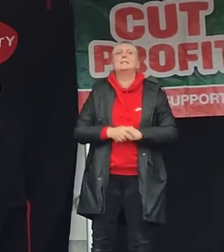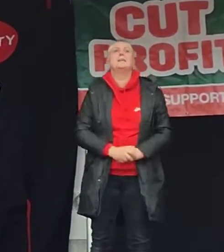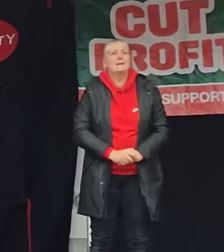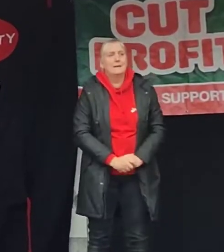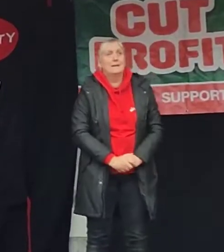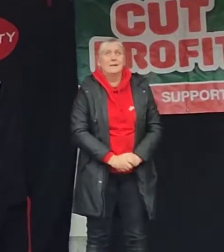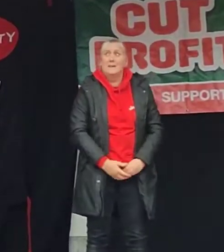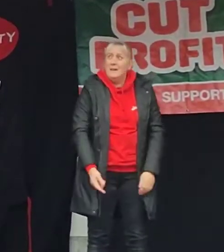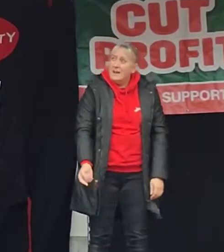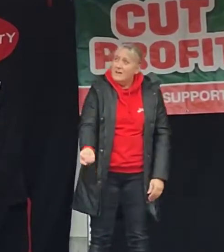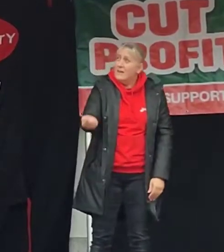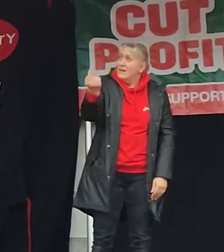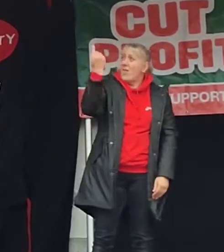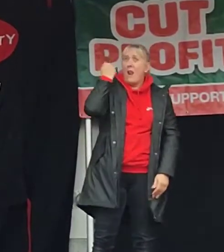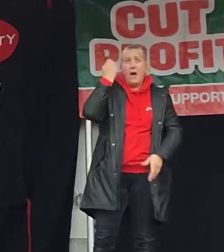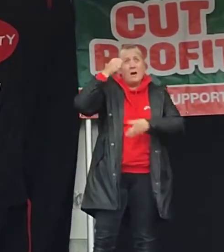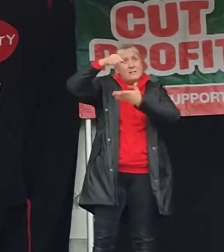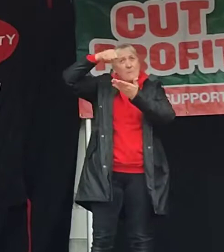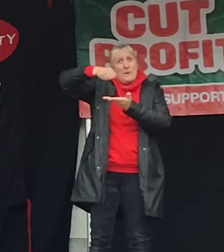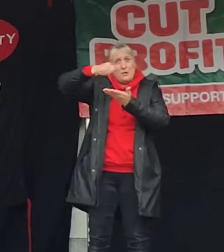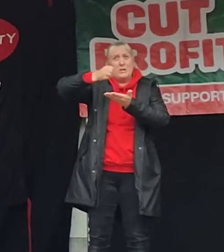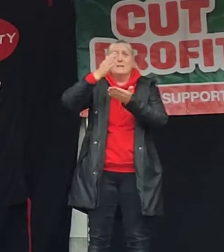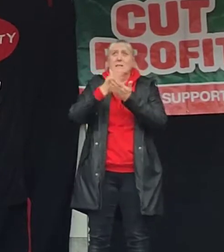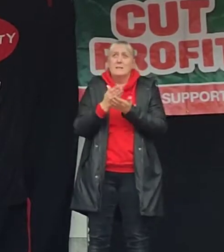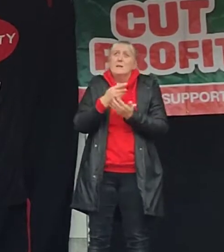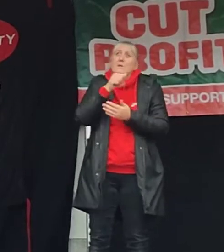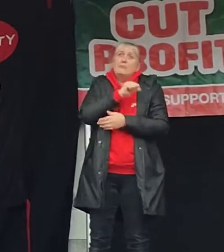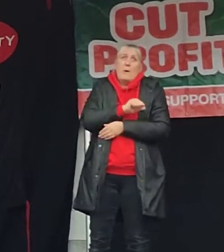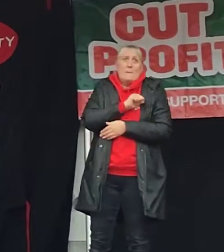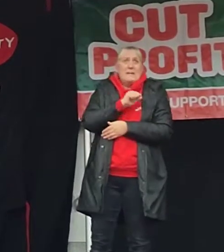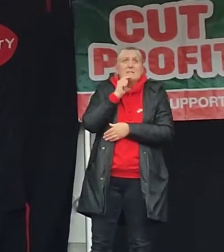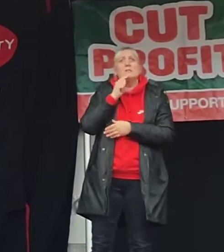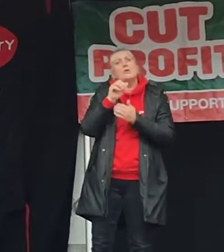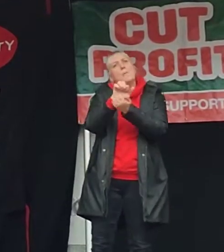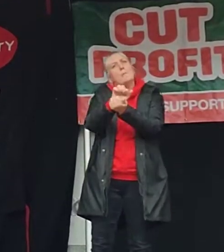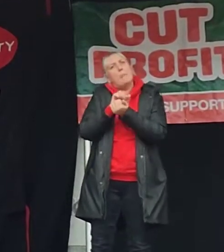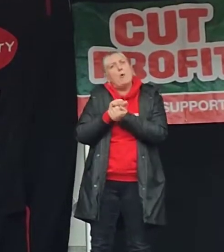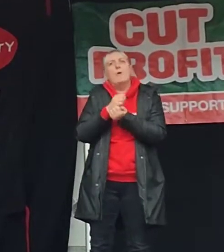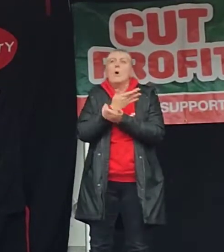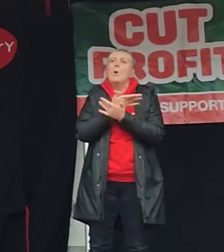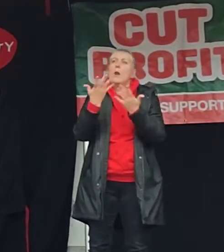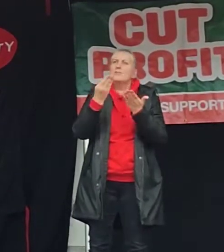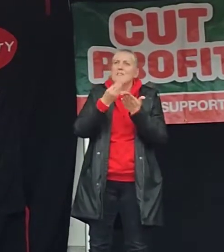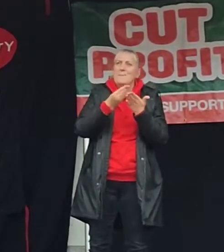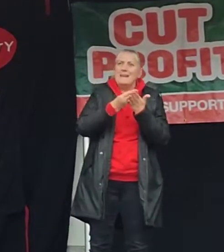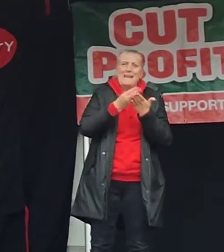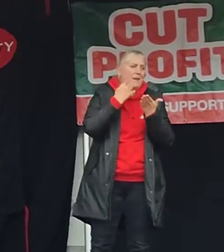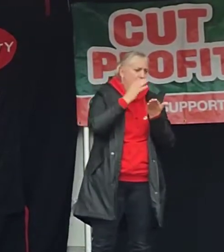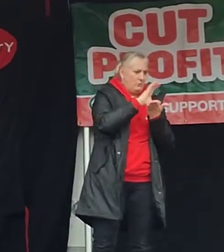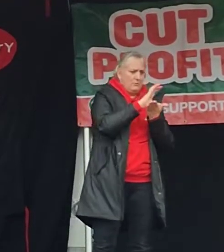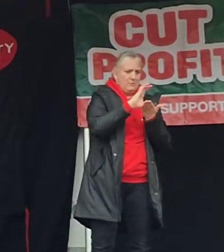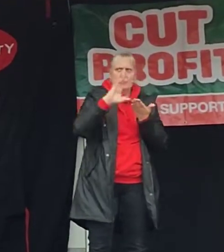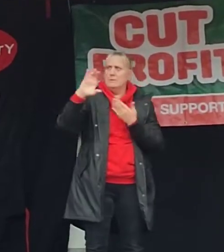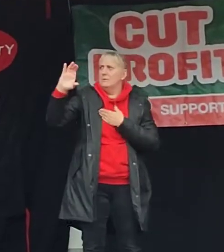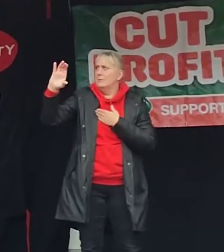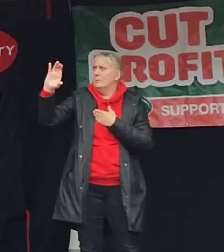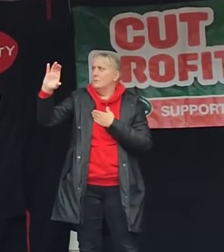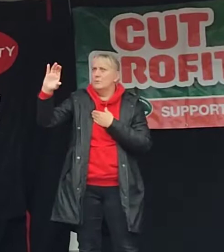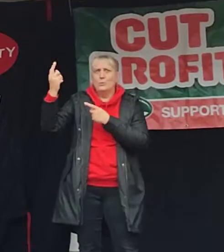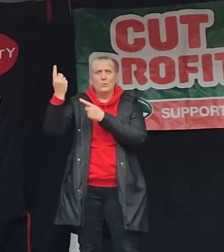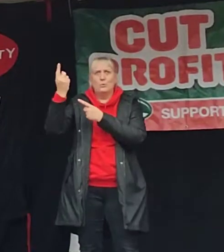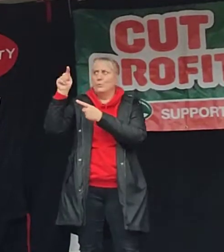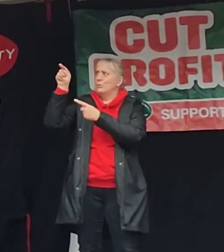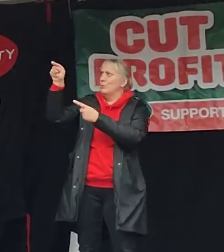The last budget promised to borrow lots of money, to give lots of money to those that already had